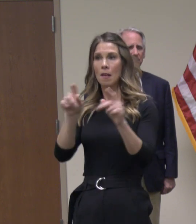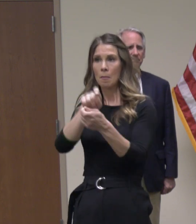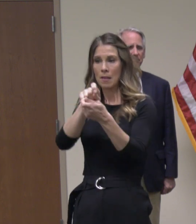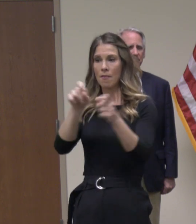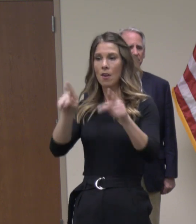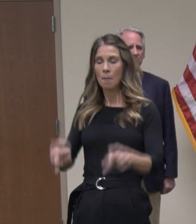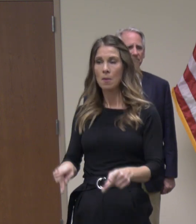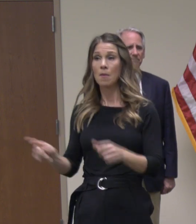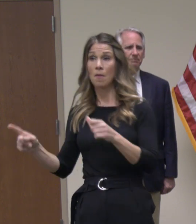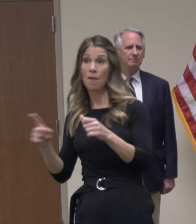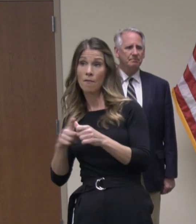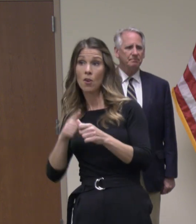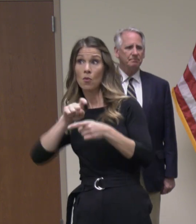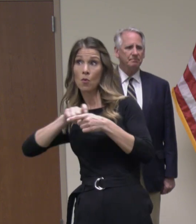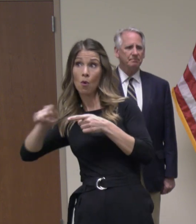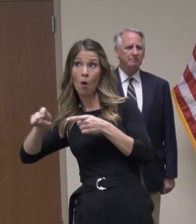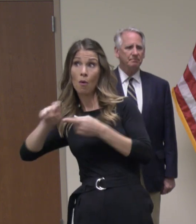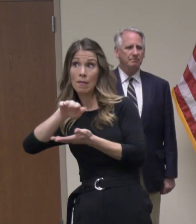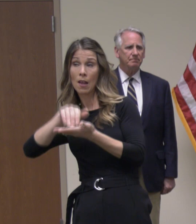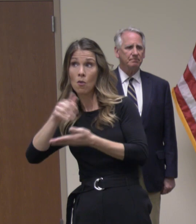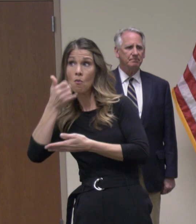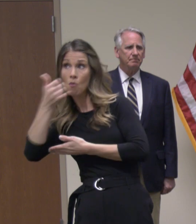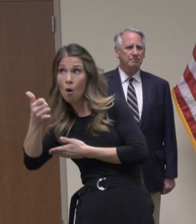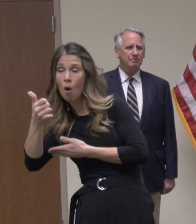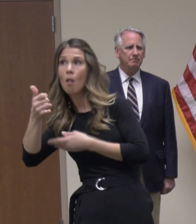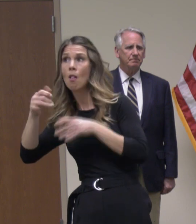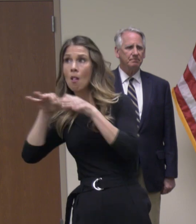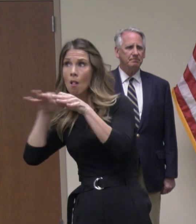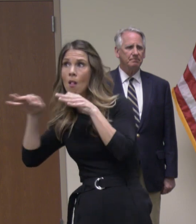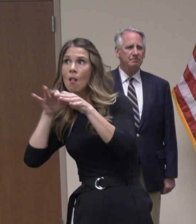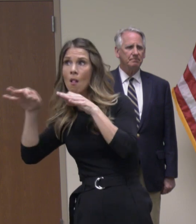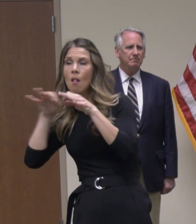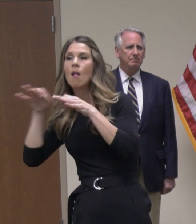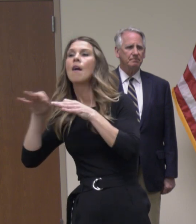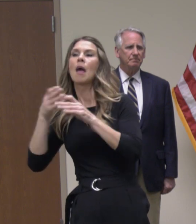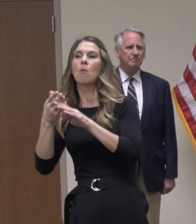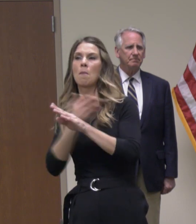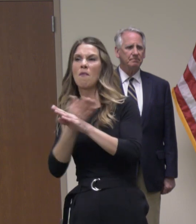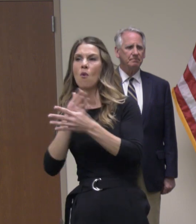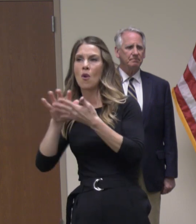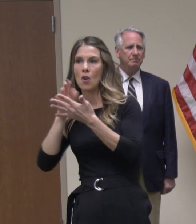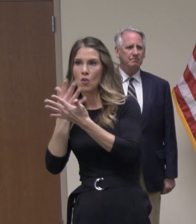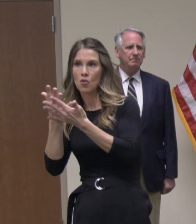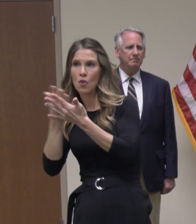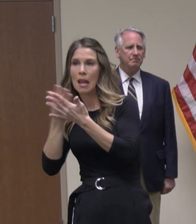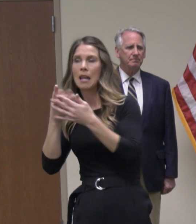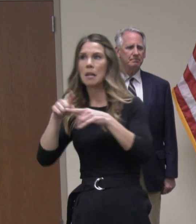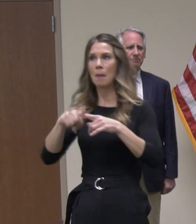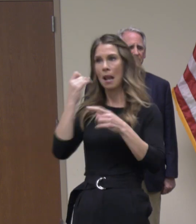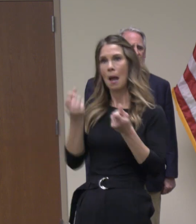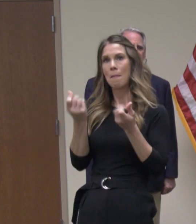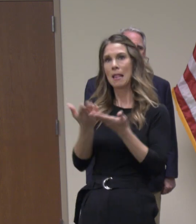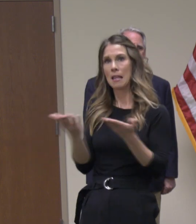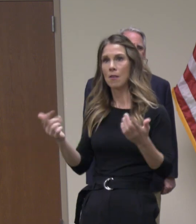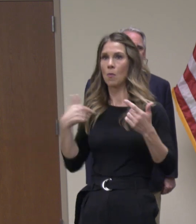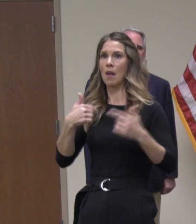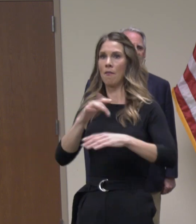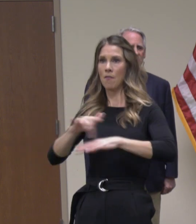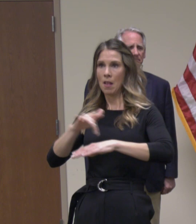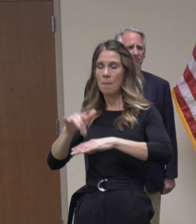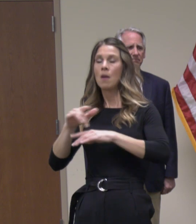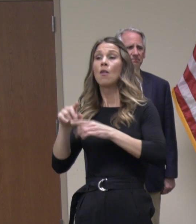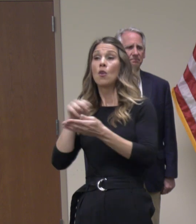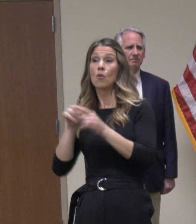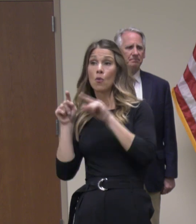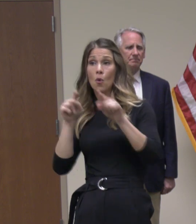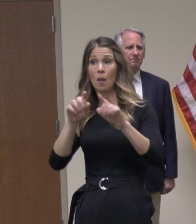referred by our call center. Based on the availability of supplies, our nurses would then be able to conduct flu testing and then